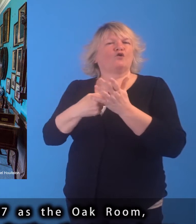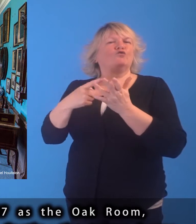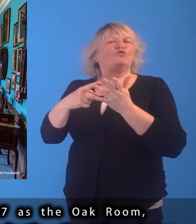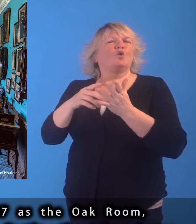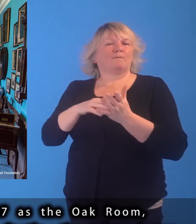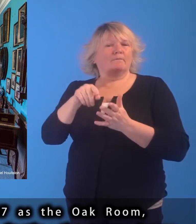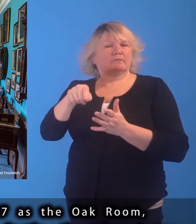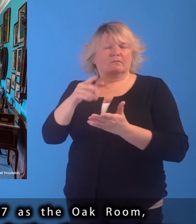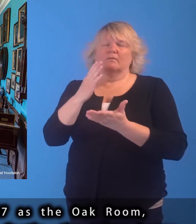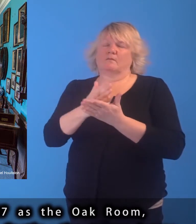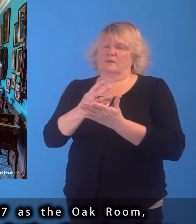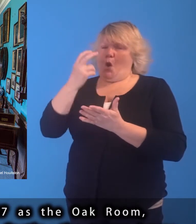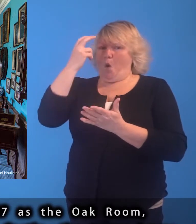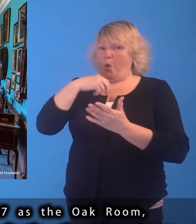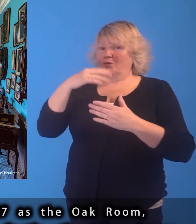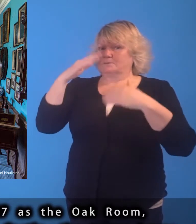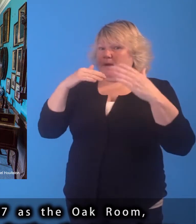house.